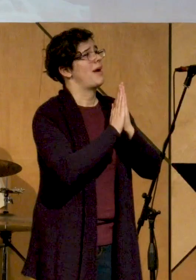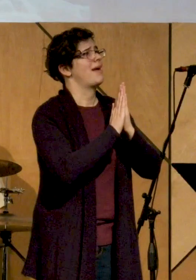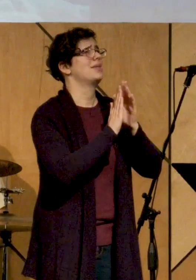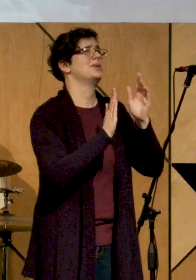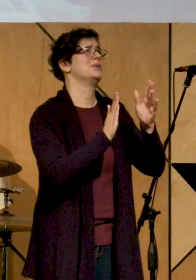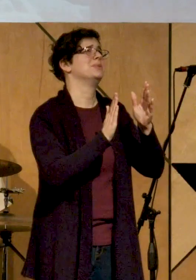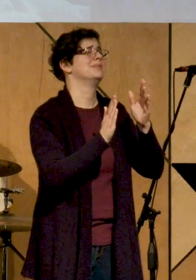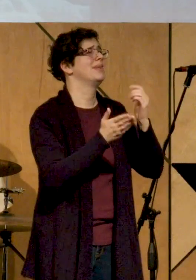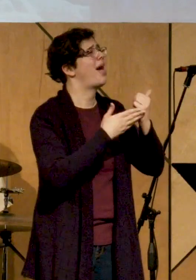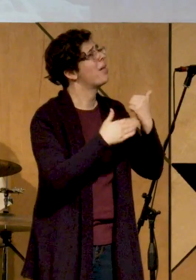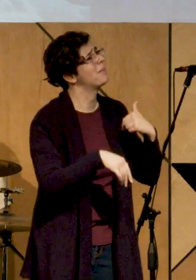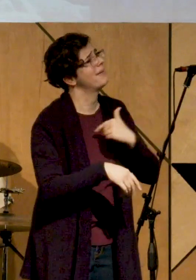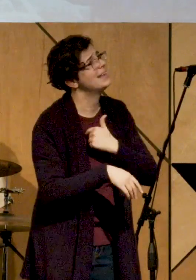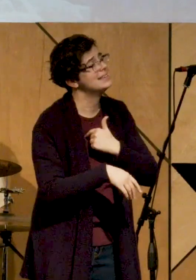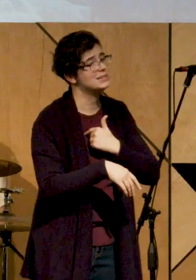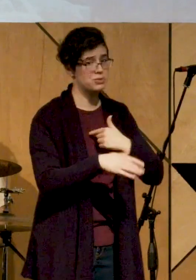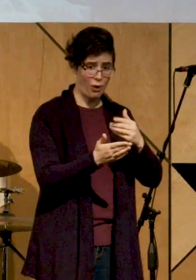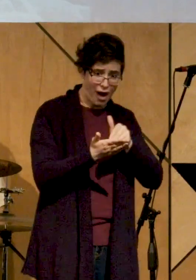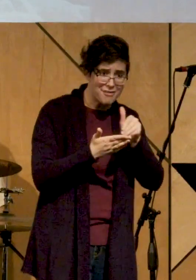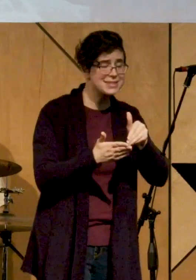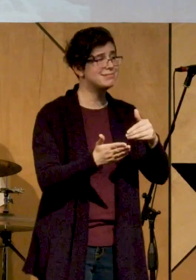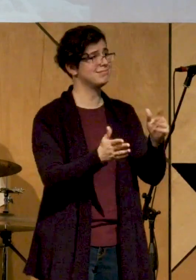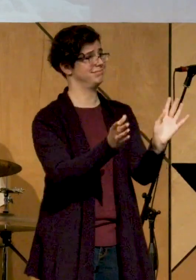our lips often?